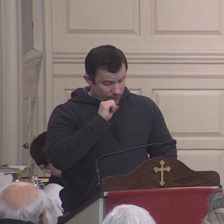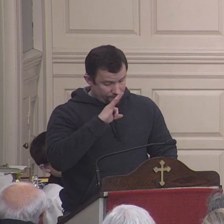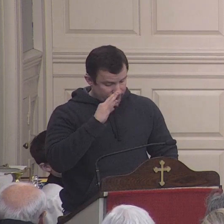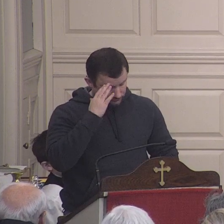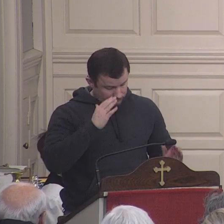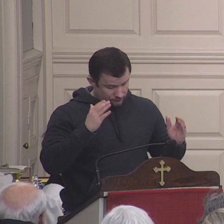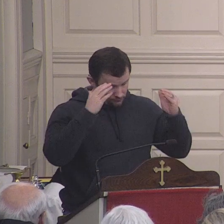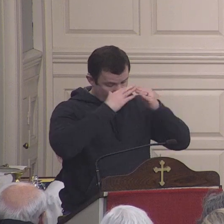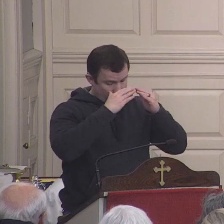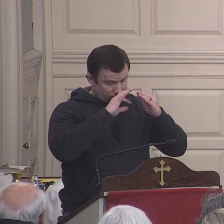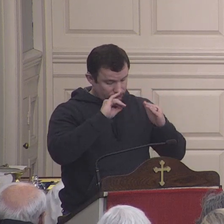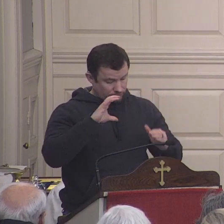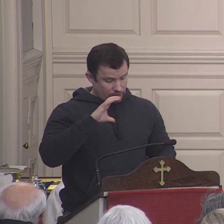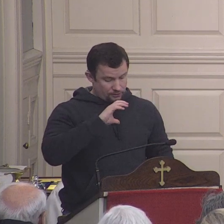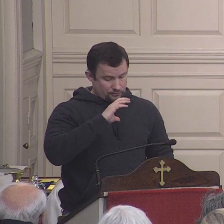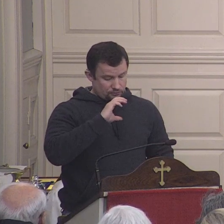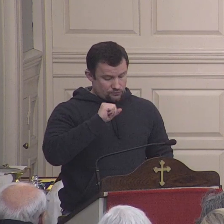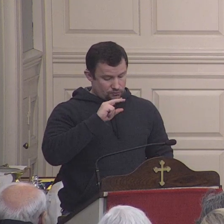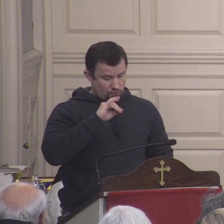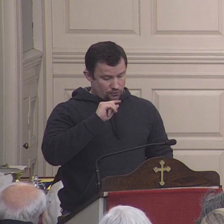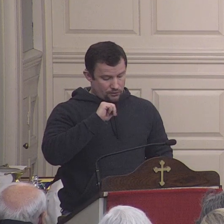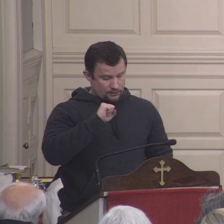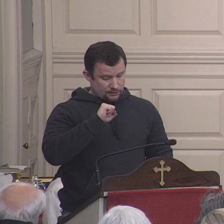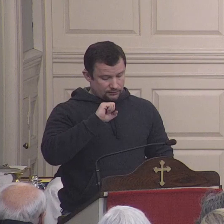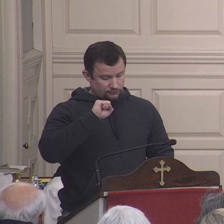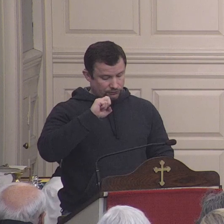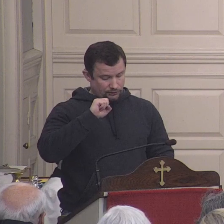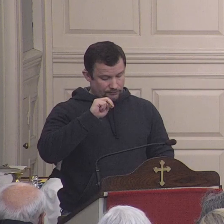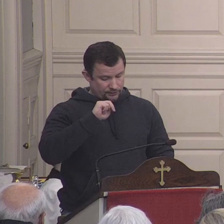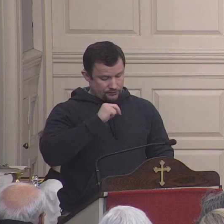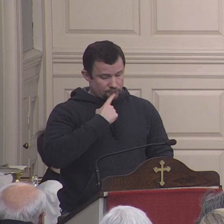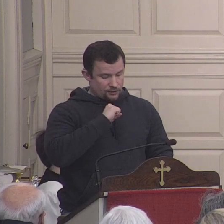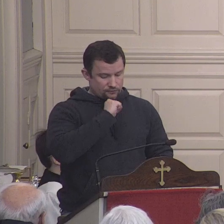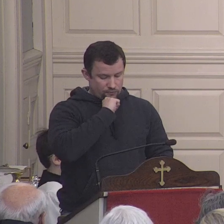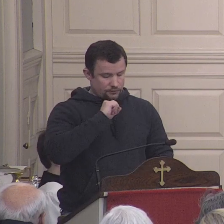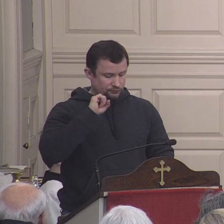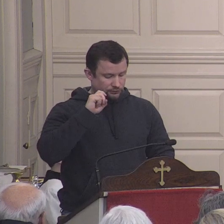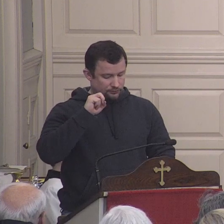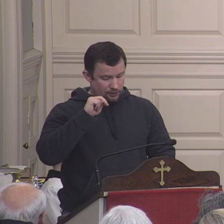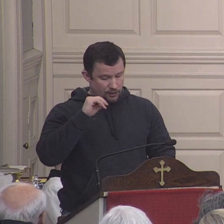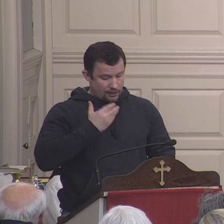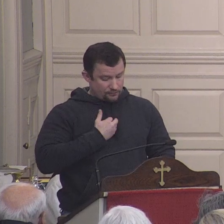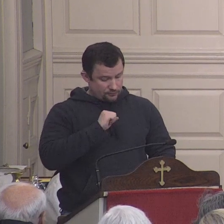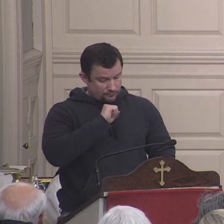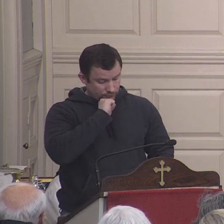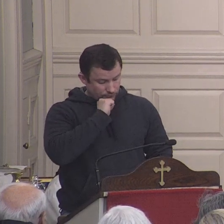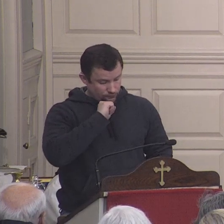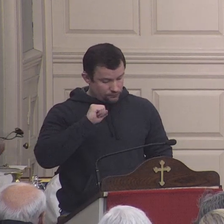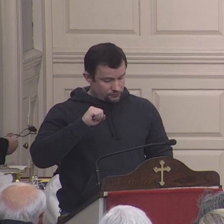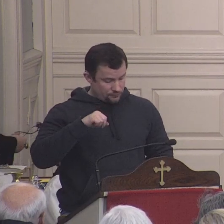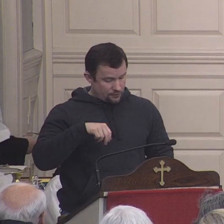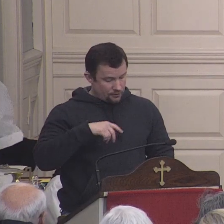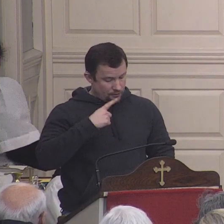For Bishop Sean, that he leads the Archdiocese to fruitful evangelization.